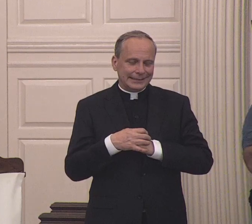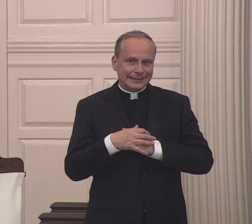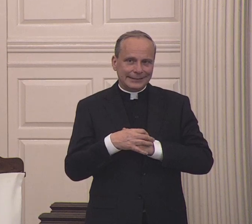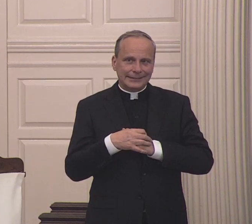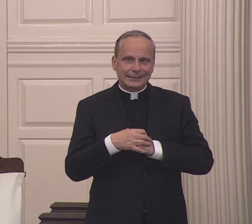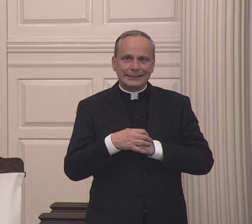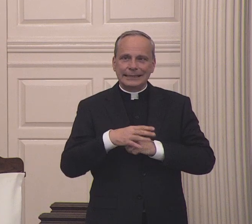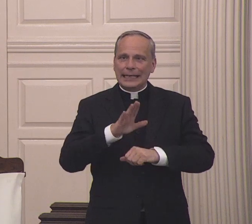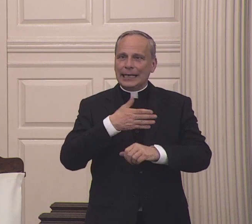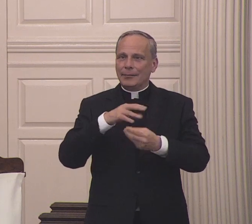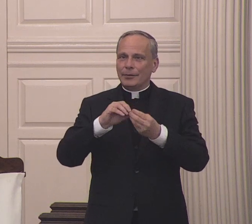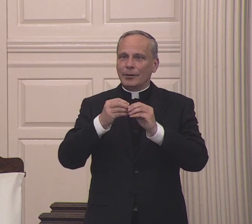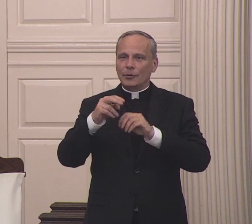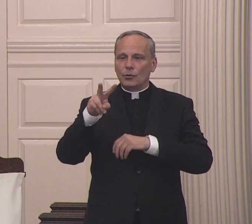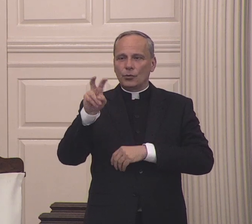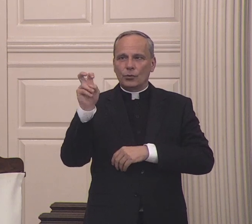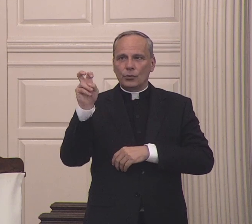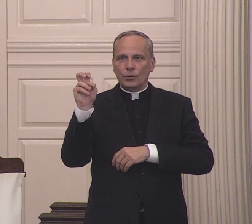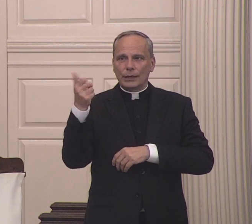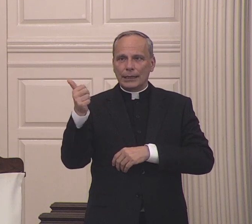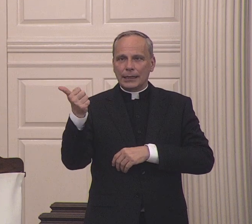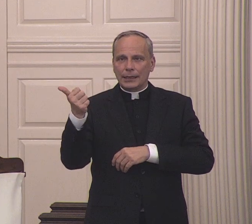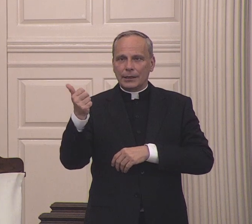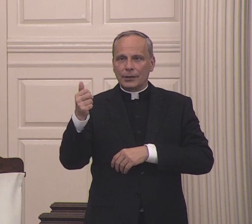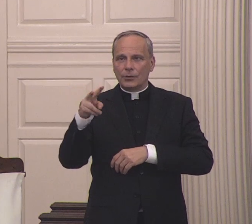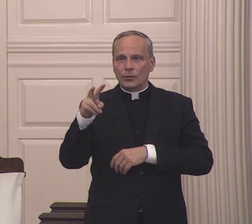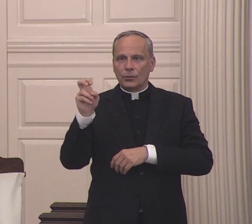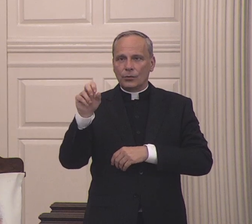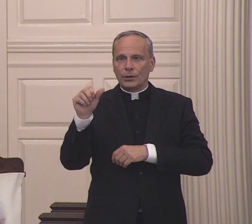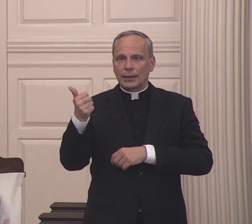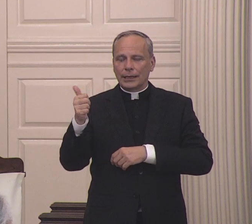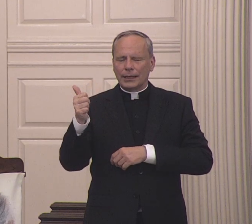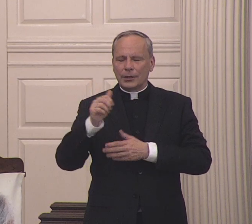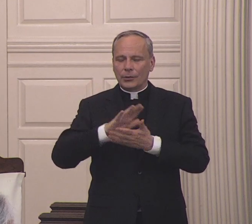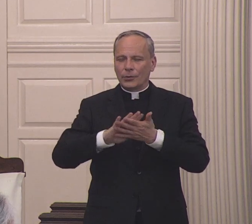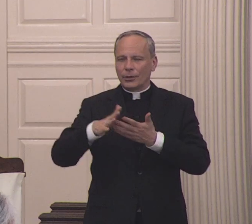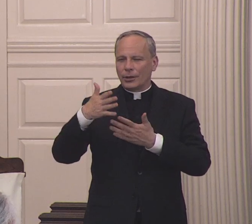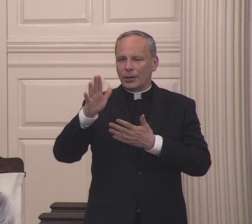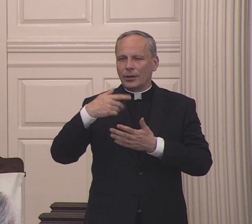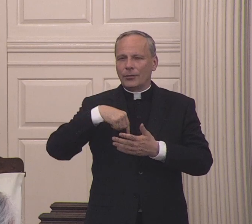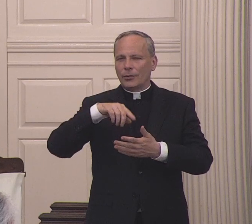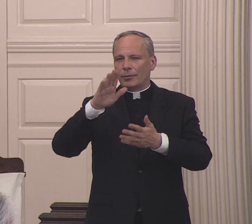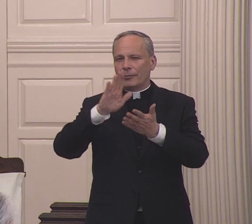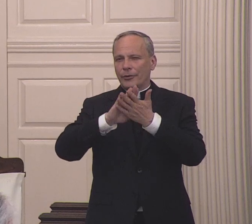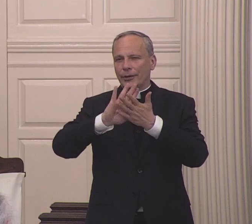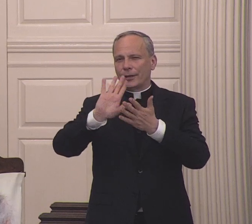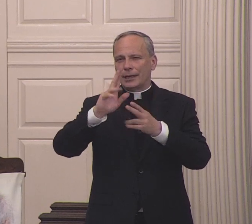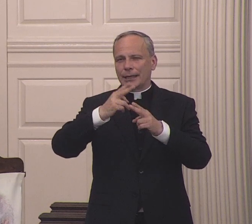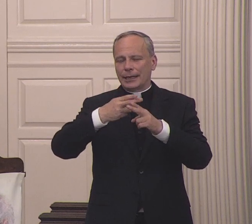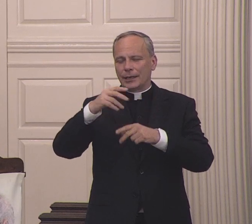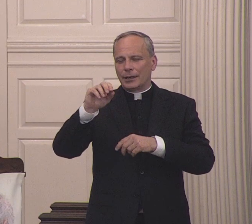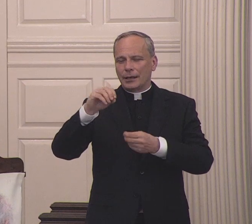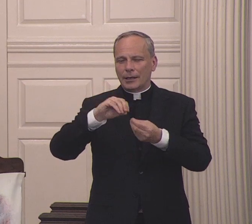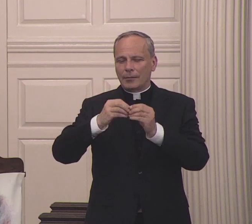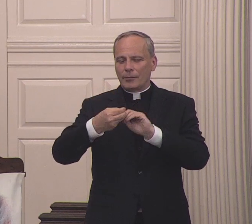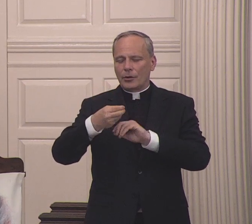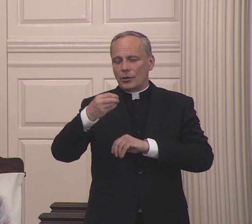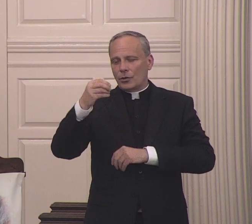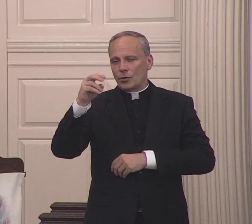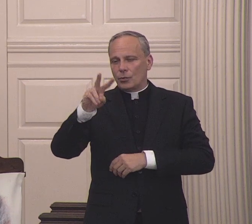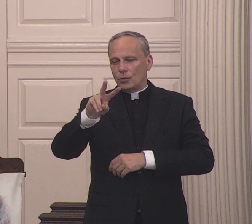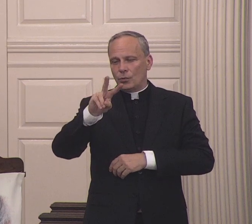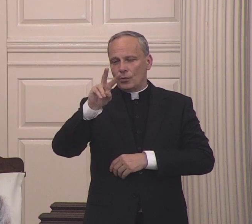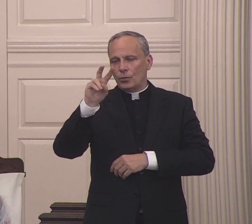Hymn number 210, Holy God, we praise thy name, number